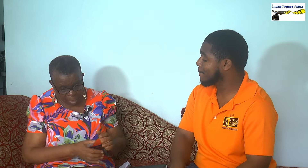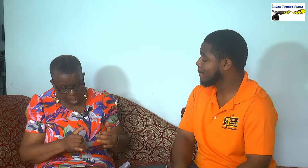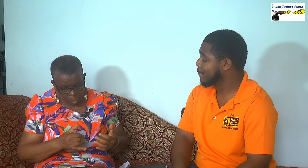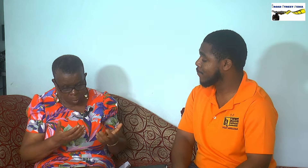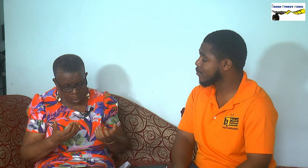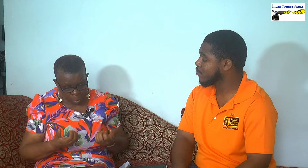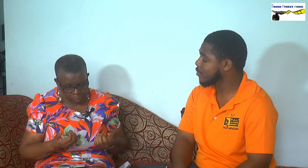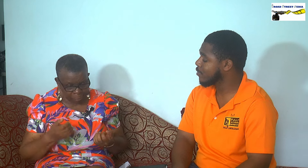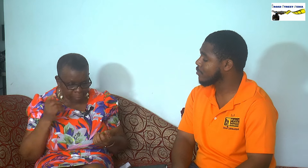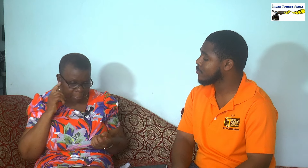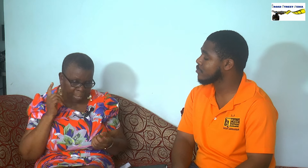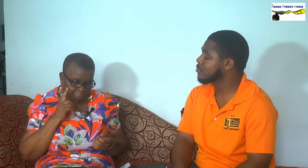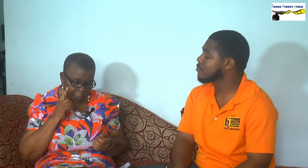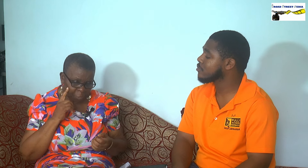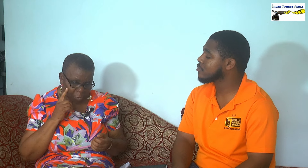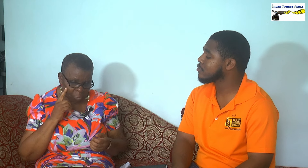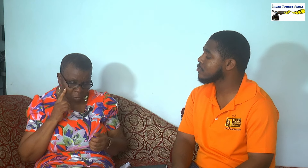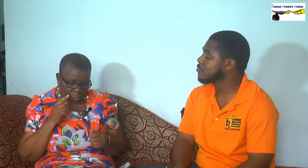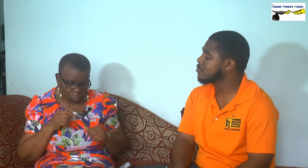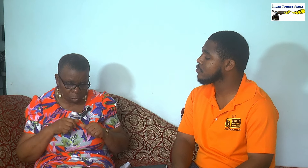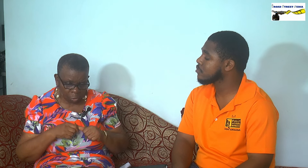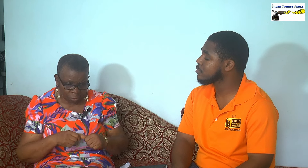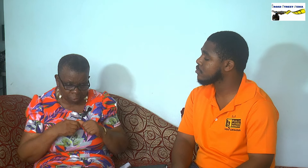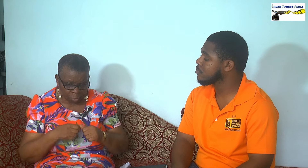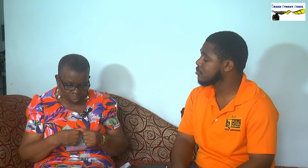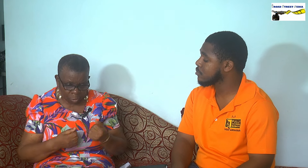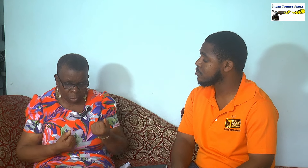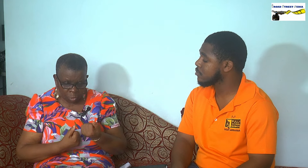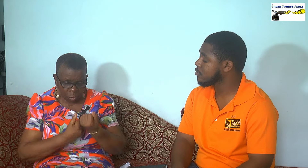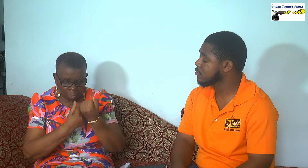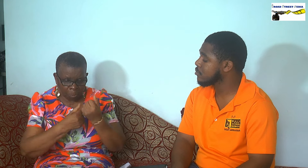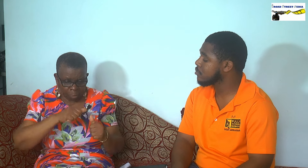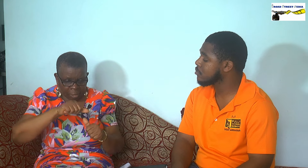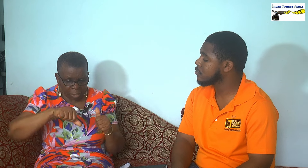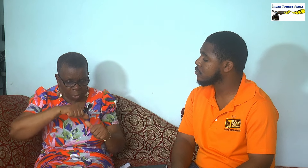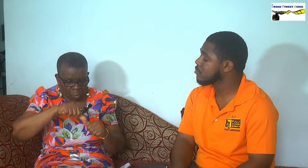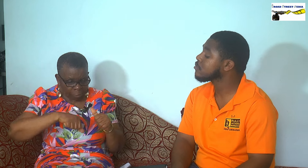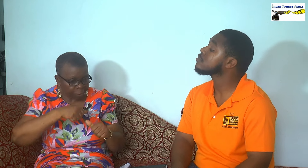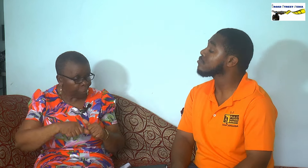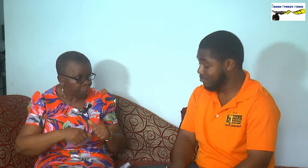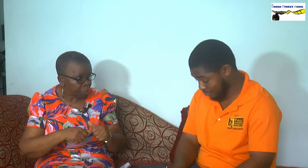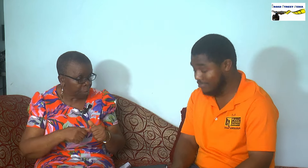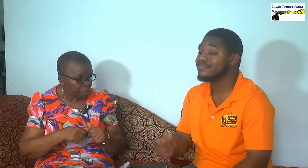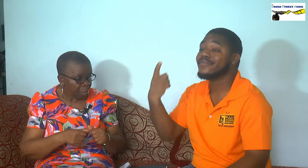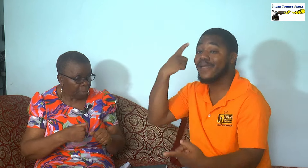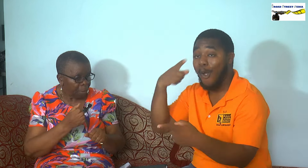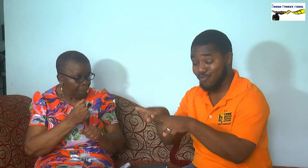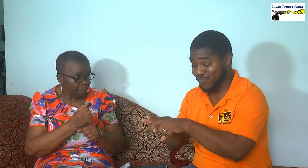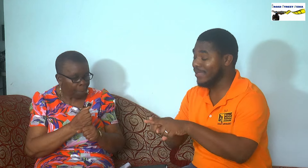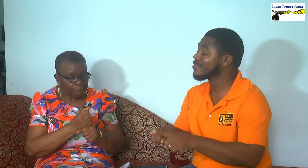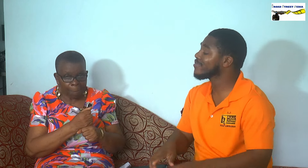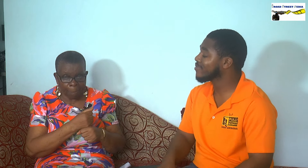I want the deaf to continue to support each other. Yes, I agree with